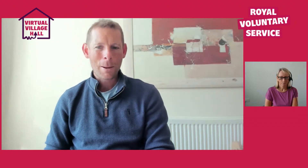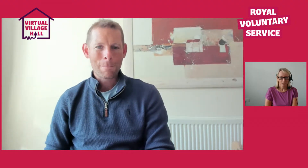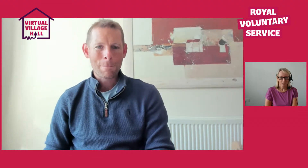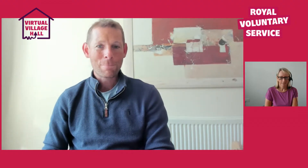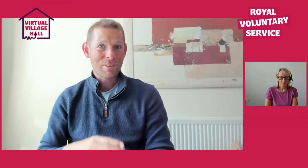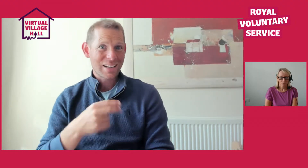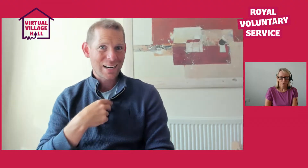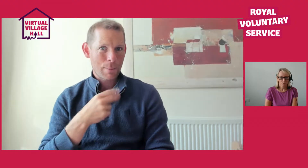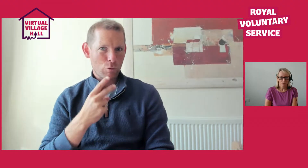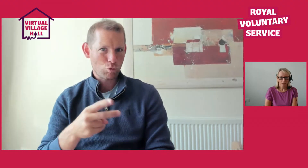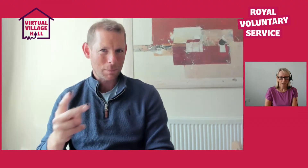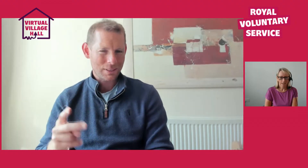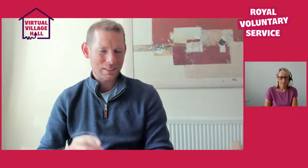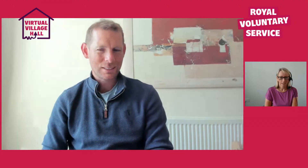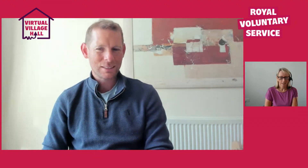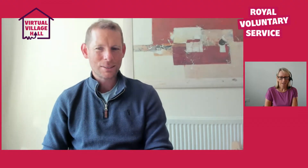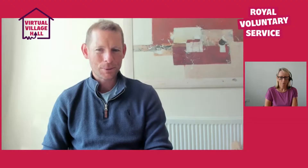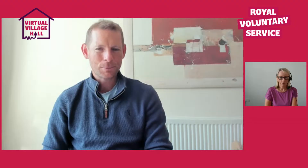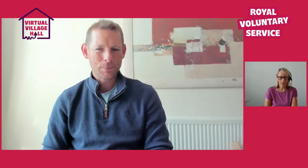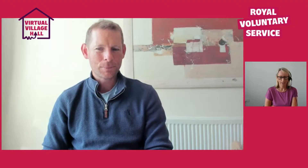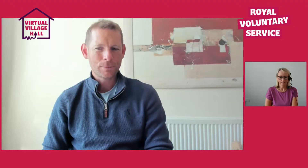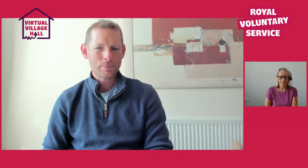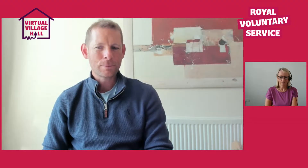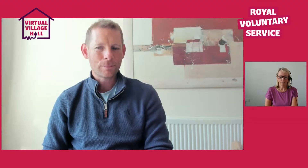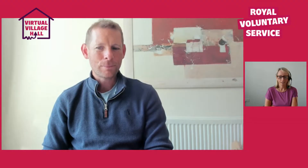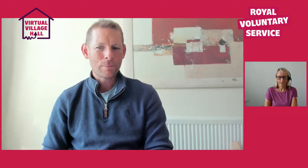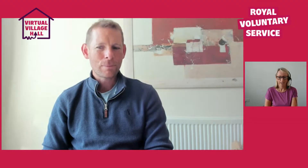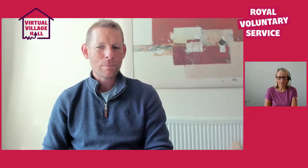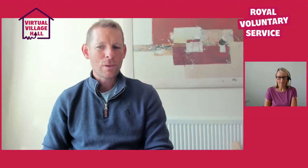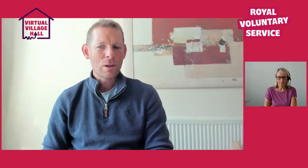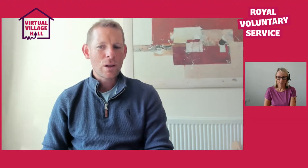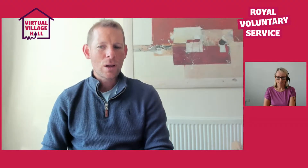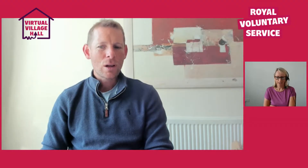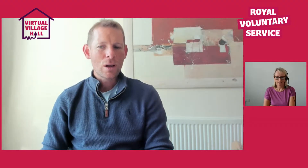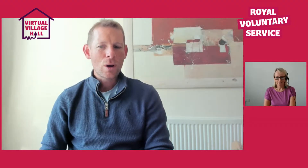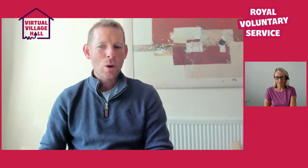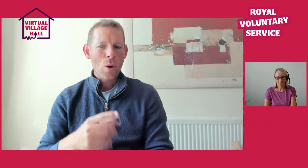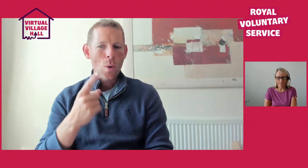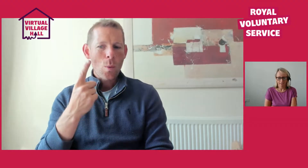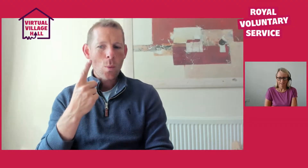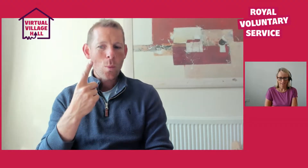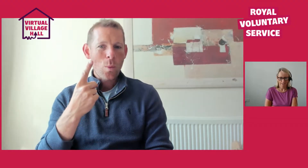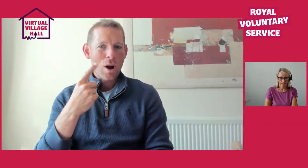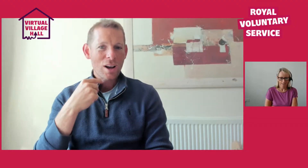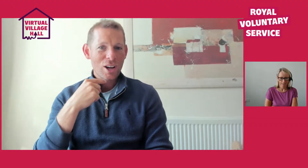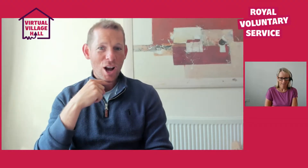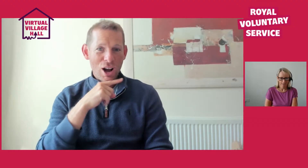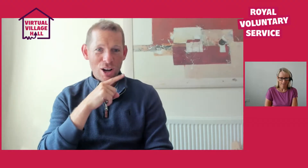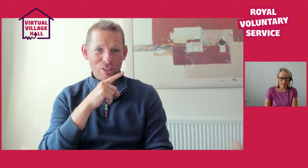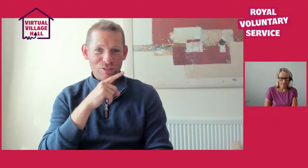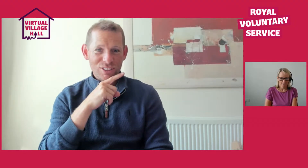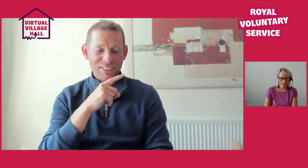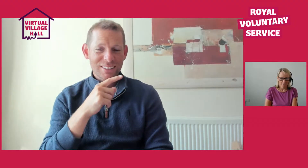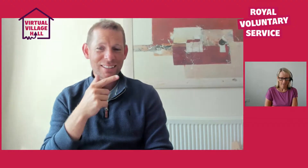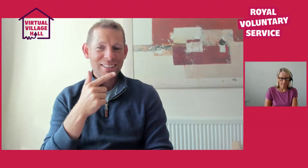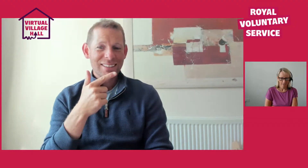Okay, see if you can get that. That was number 10. I'll keep repeating it and see if you can get it, if you can guess it.